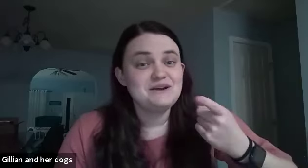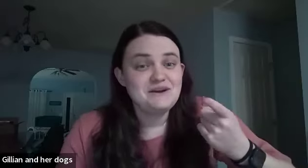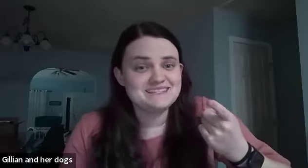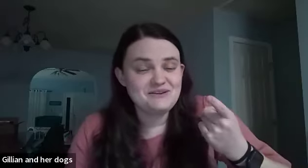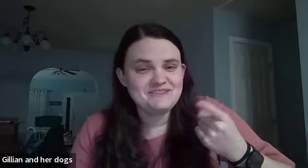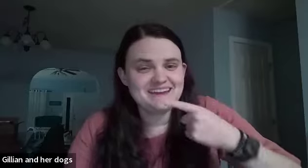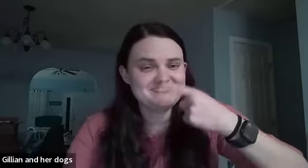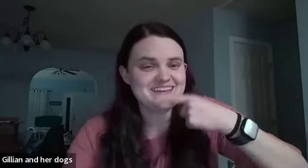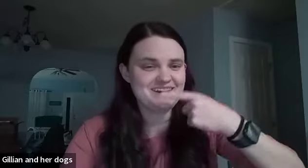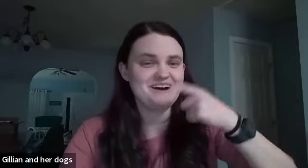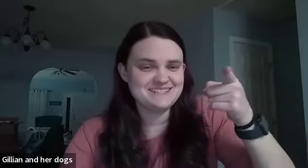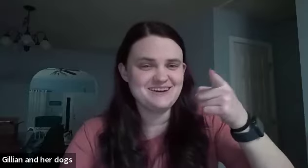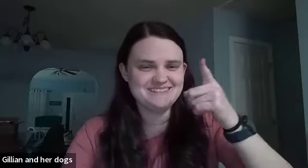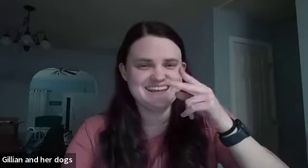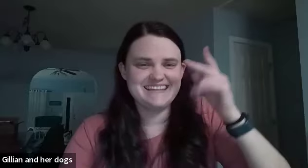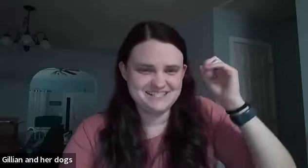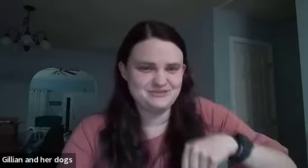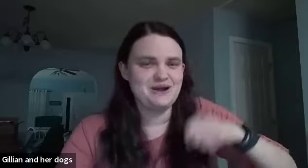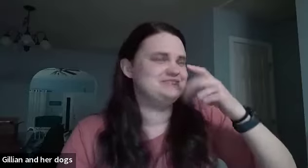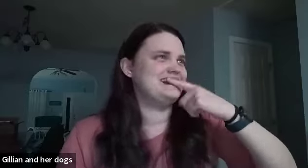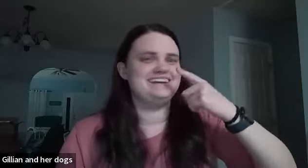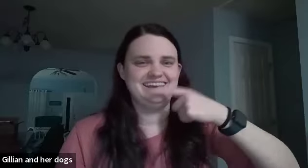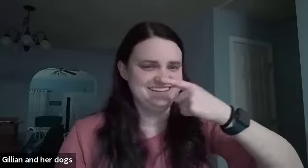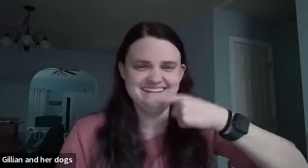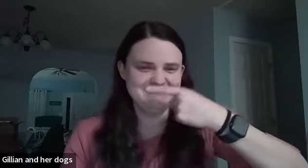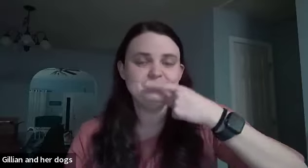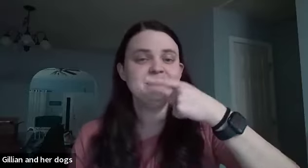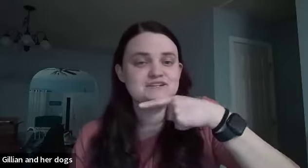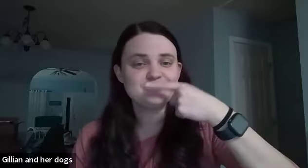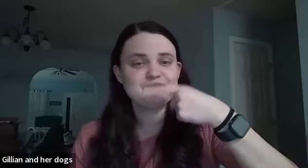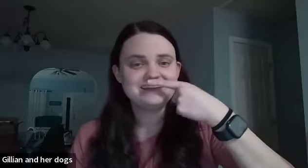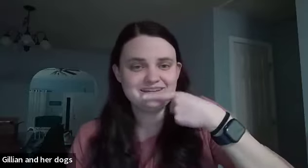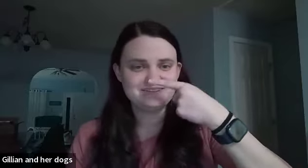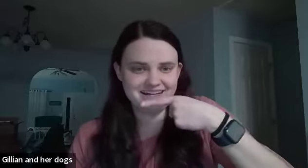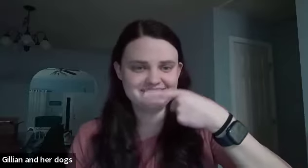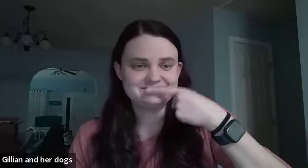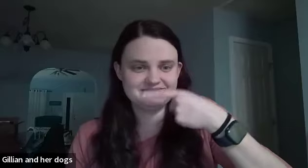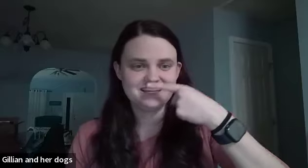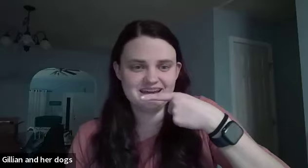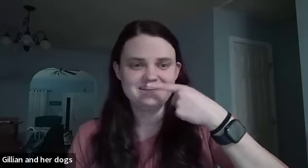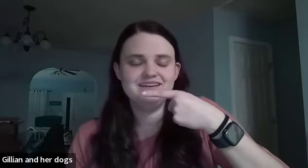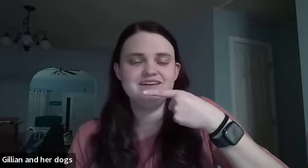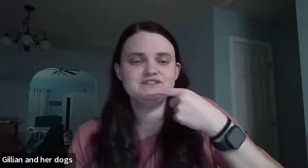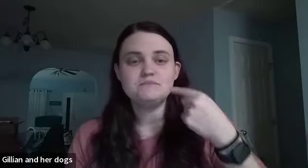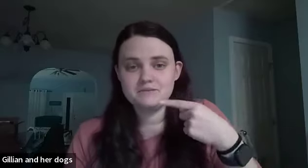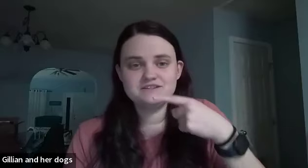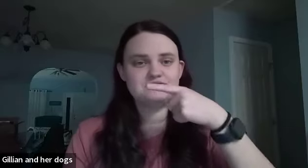sorry, that's the only thing I could think of. I saw Miss Katie's head just drop. She's like, I can't. So hearing, okay? So public school